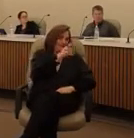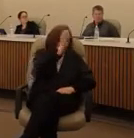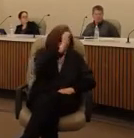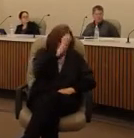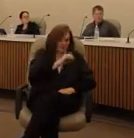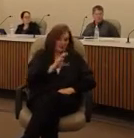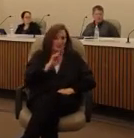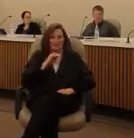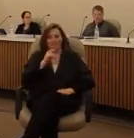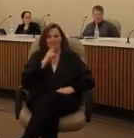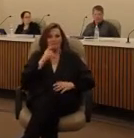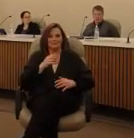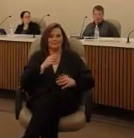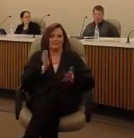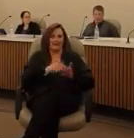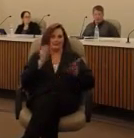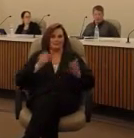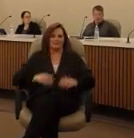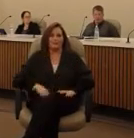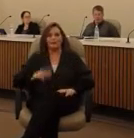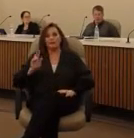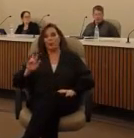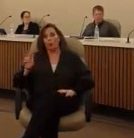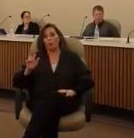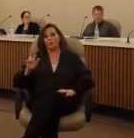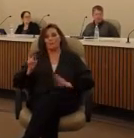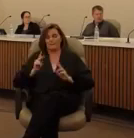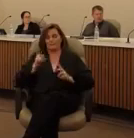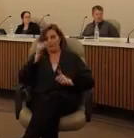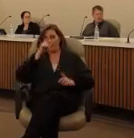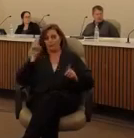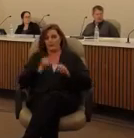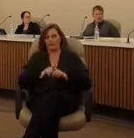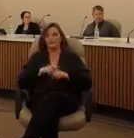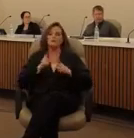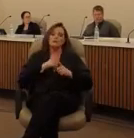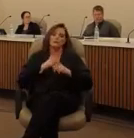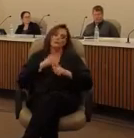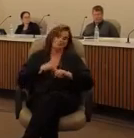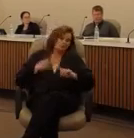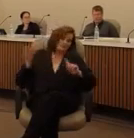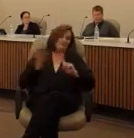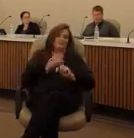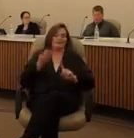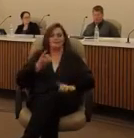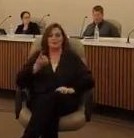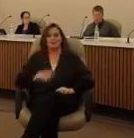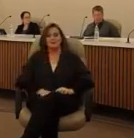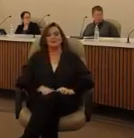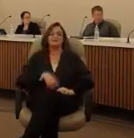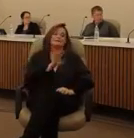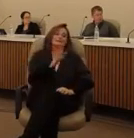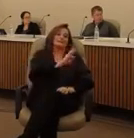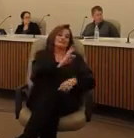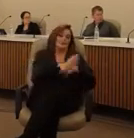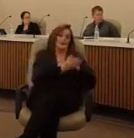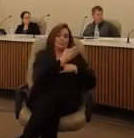But if we have 3, unless you can convince someone to change their mind, it sounds like it's 6 a.m. to 2